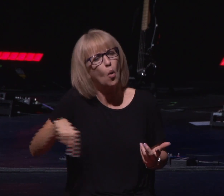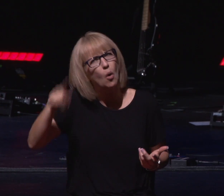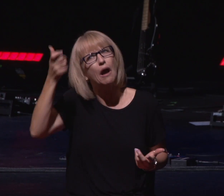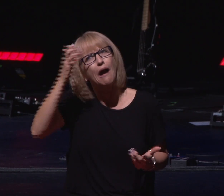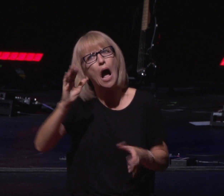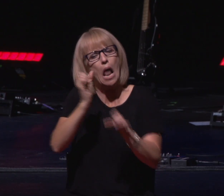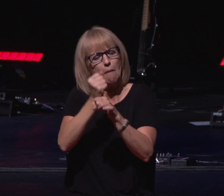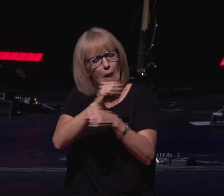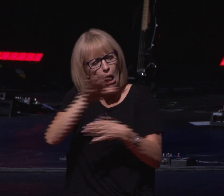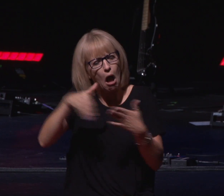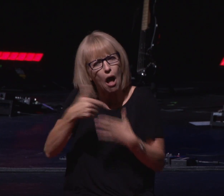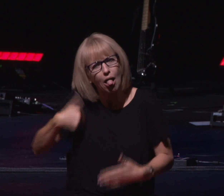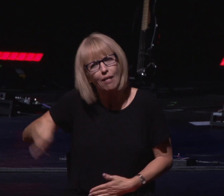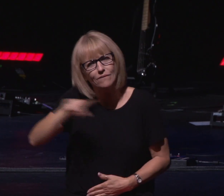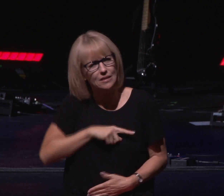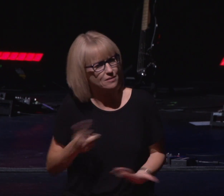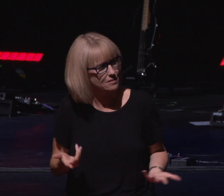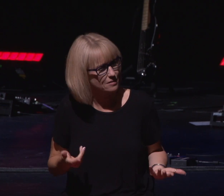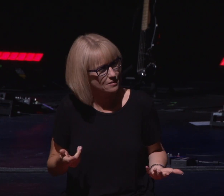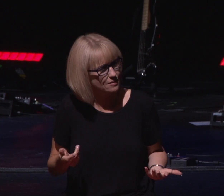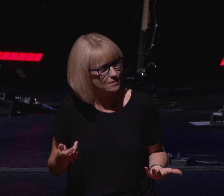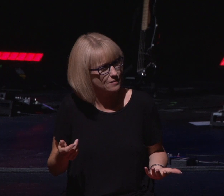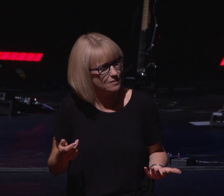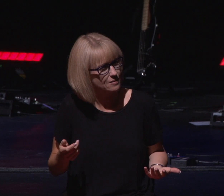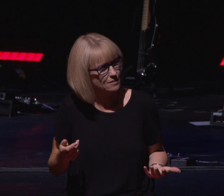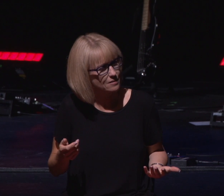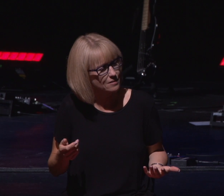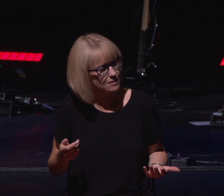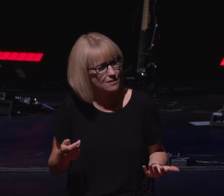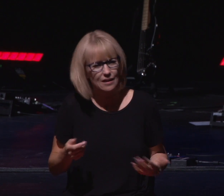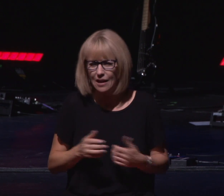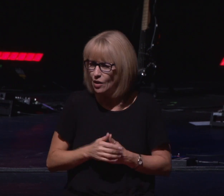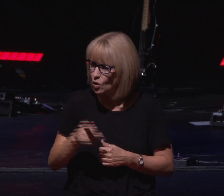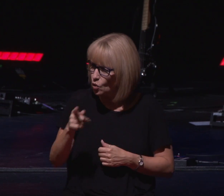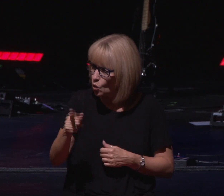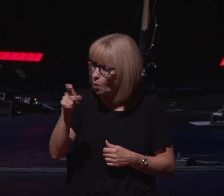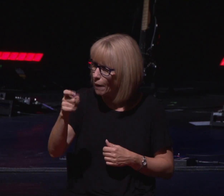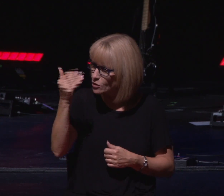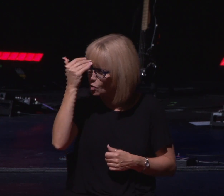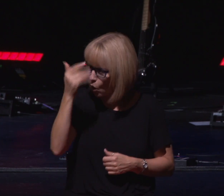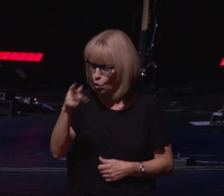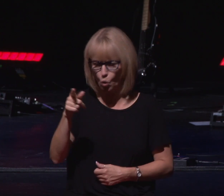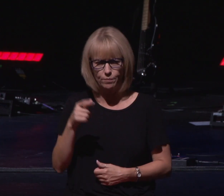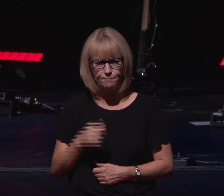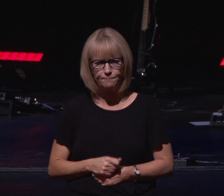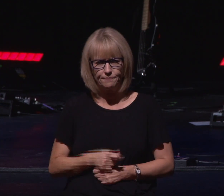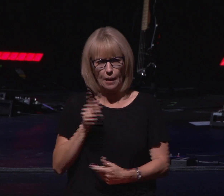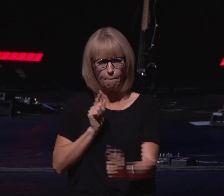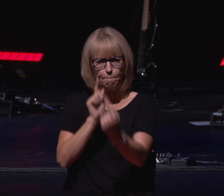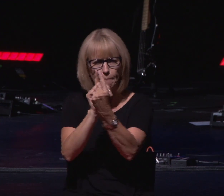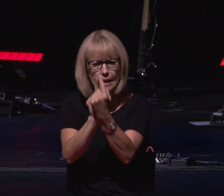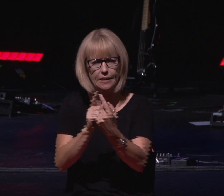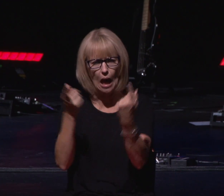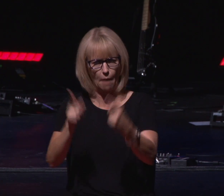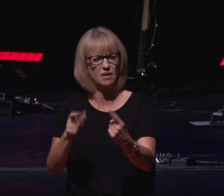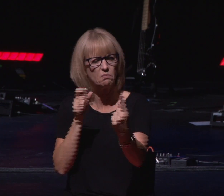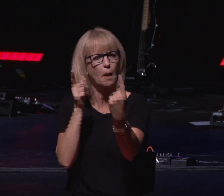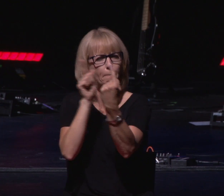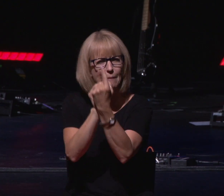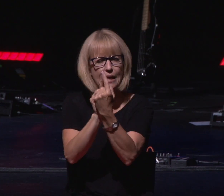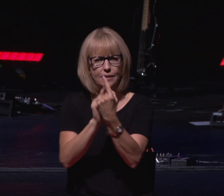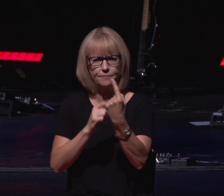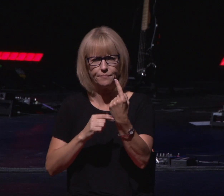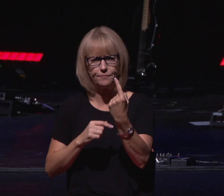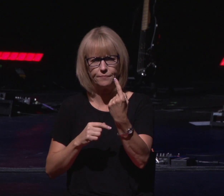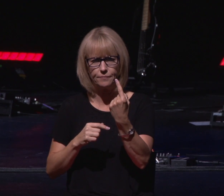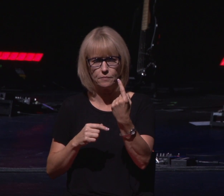all of us. And think about some part of your heart that when you run into this person, or you think of this person, what is your